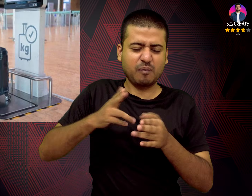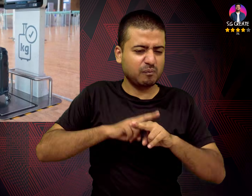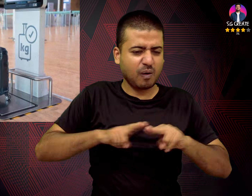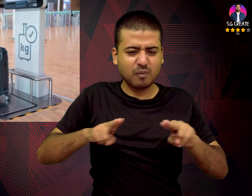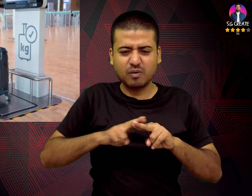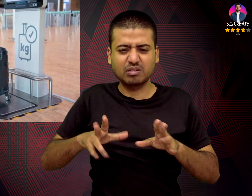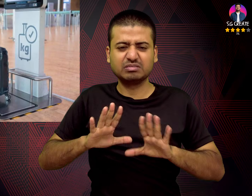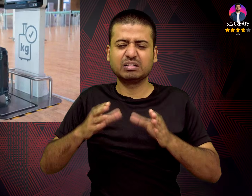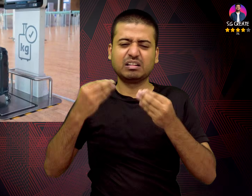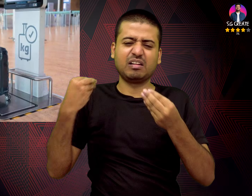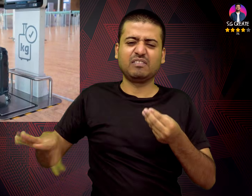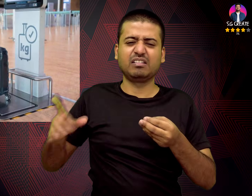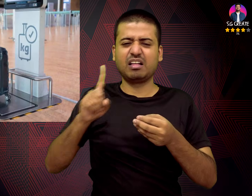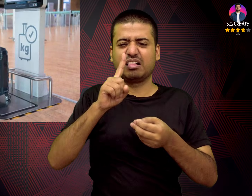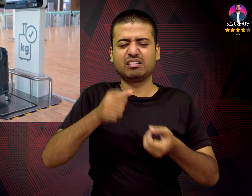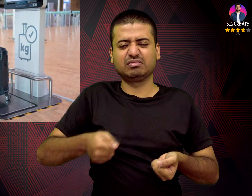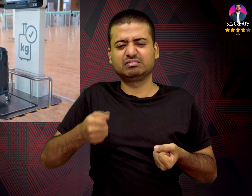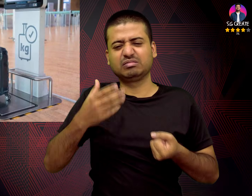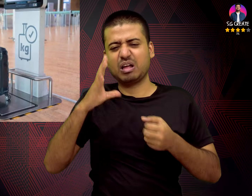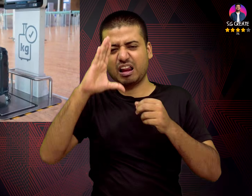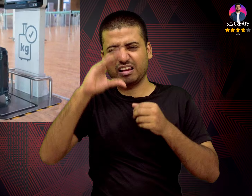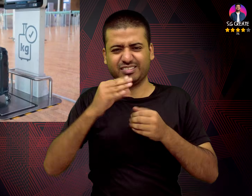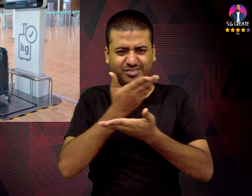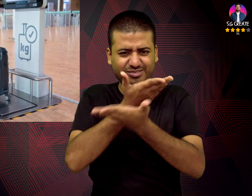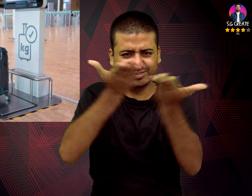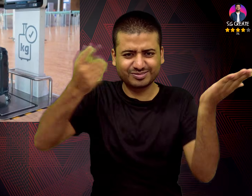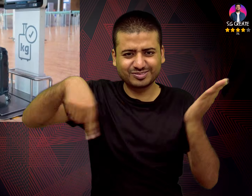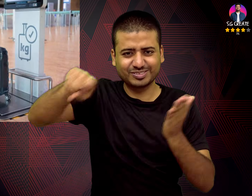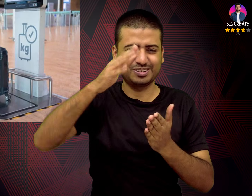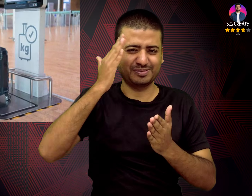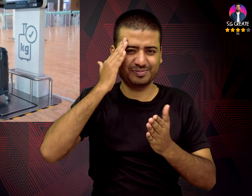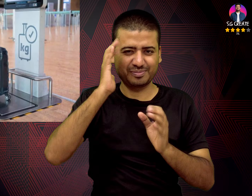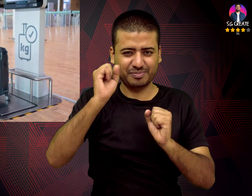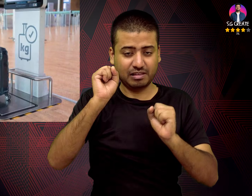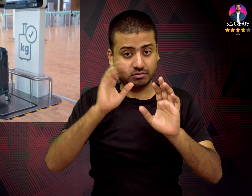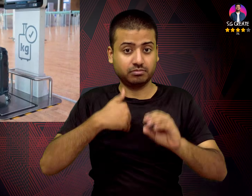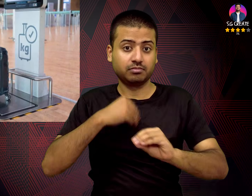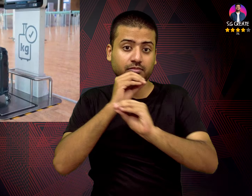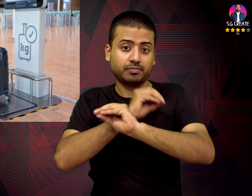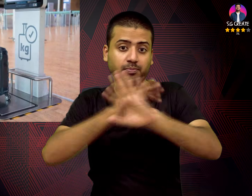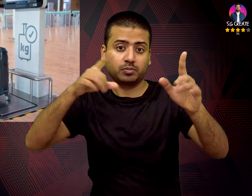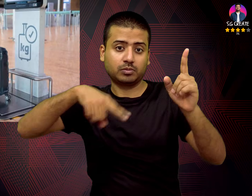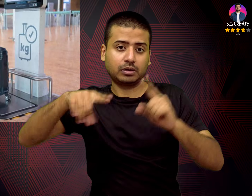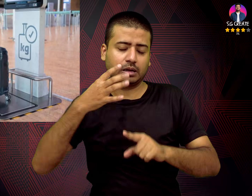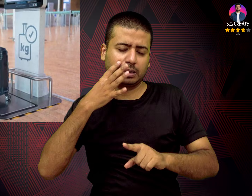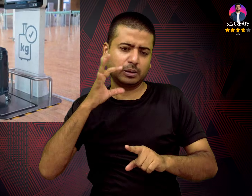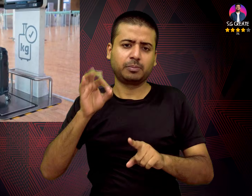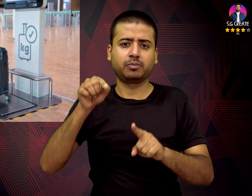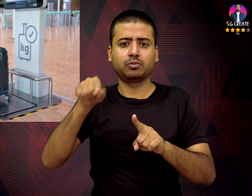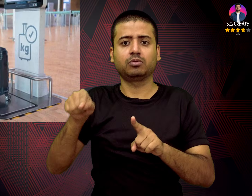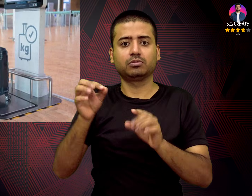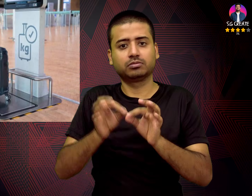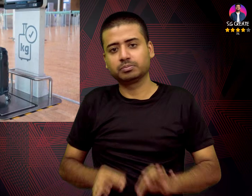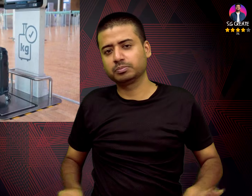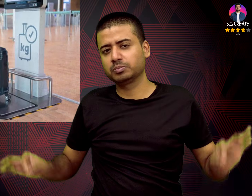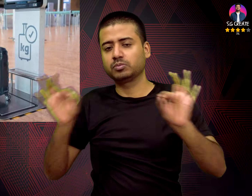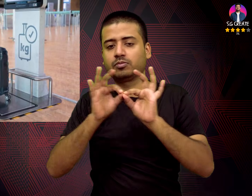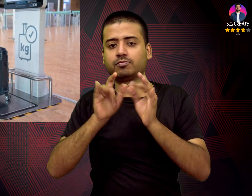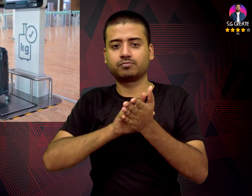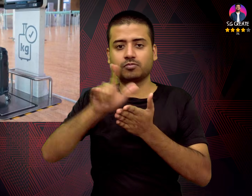science. Among the various tools available to the modern traveler, the portable vacuum pump has emerged as a game-changer. By